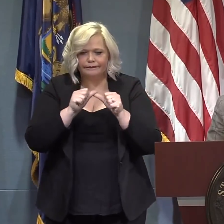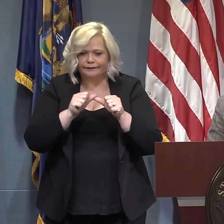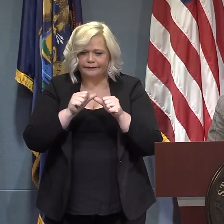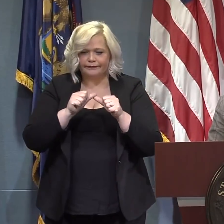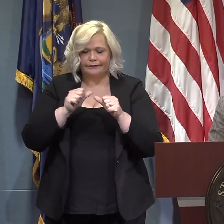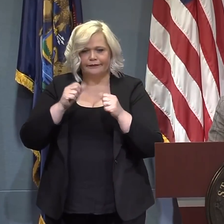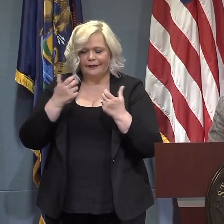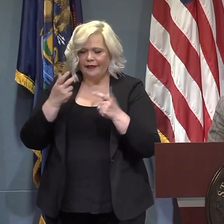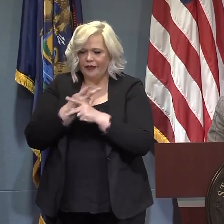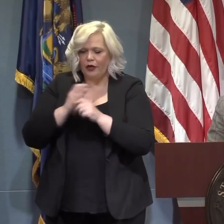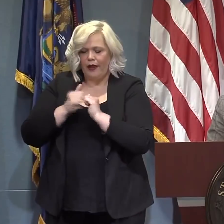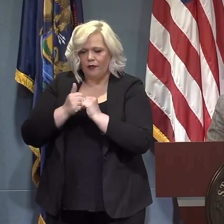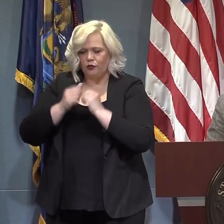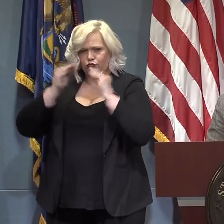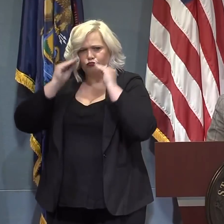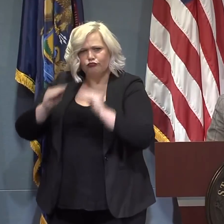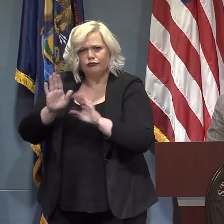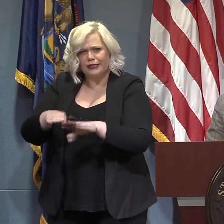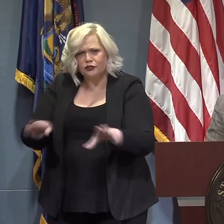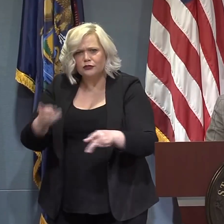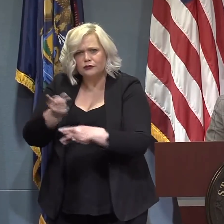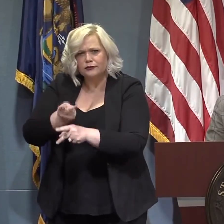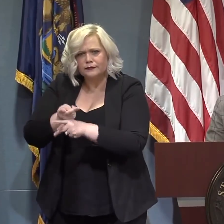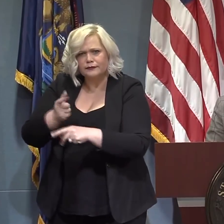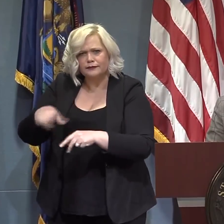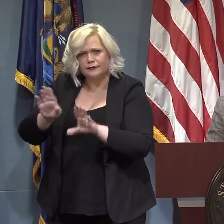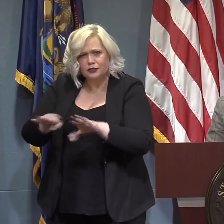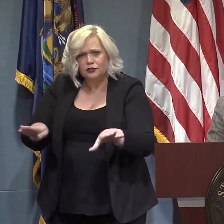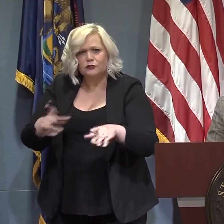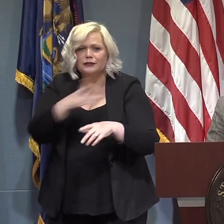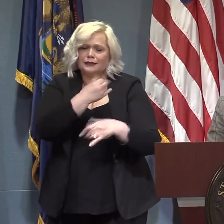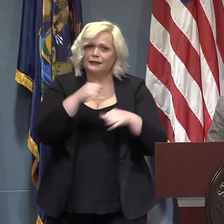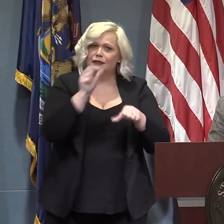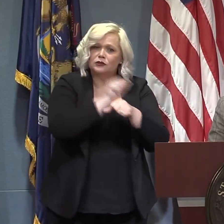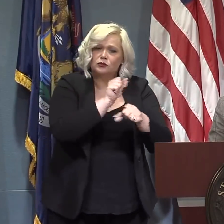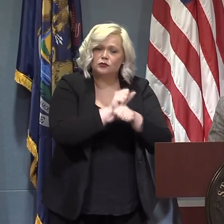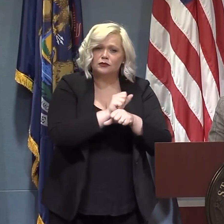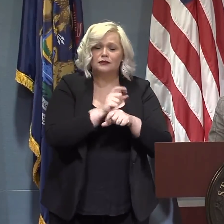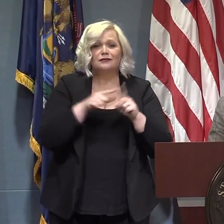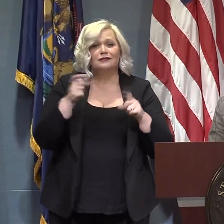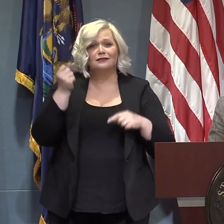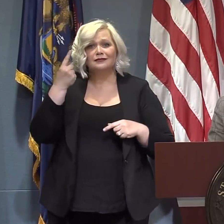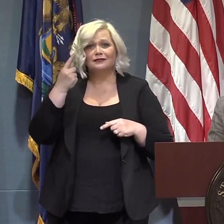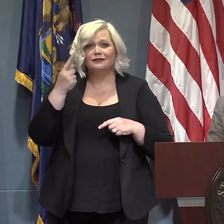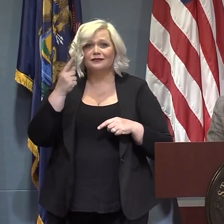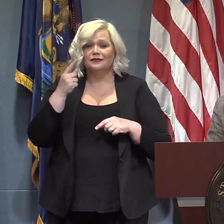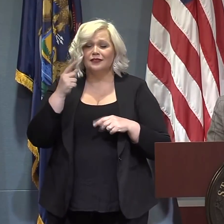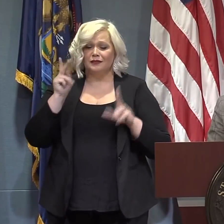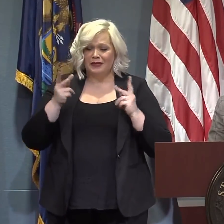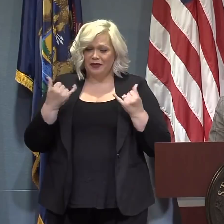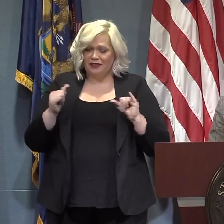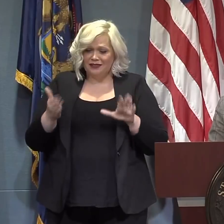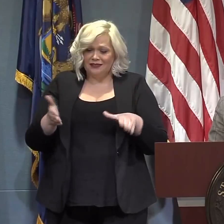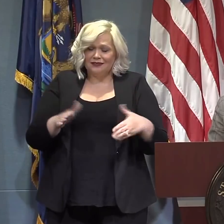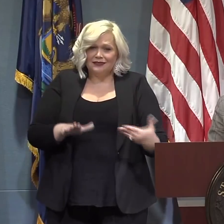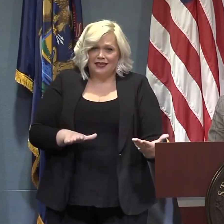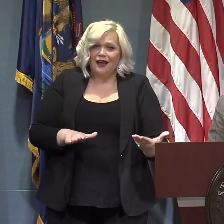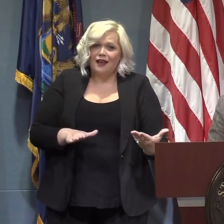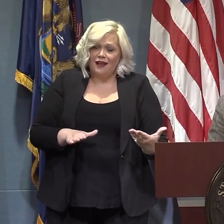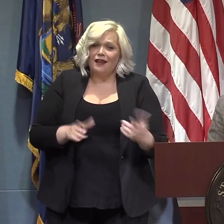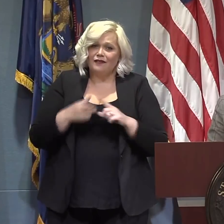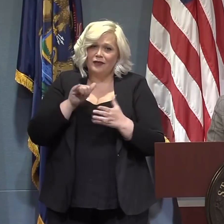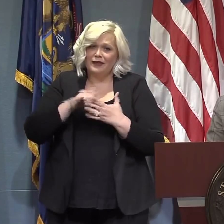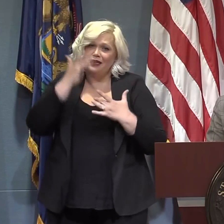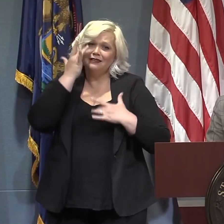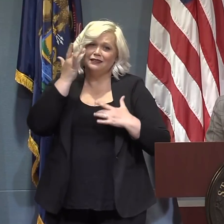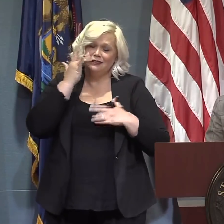educating their children. But at the same time, people continue to die. Several people who have